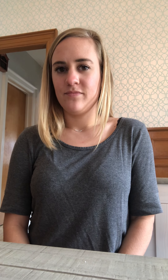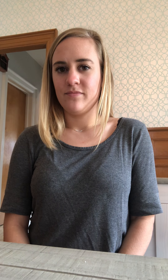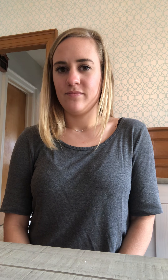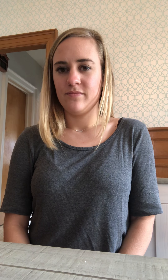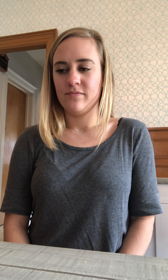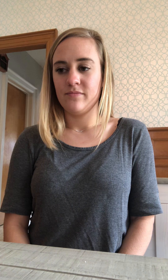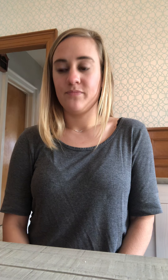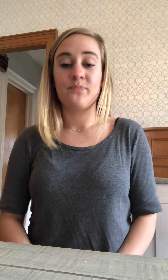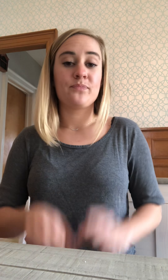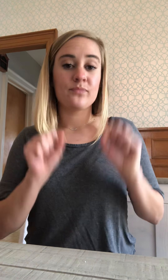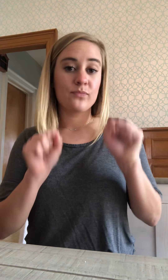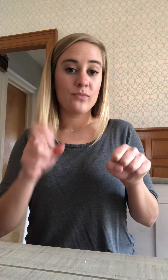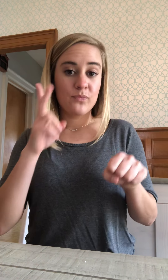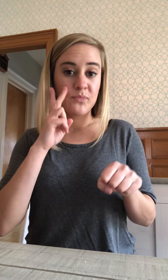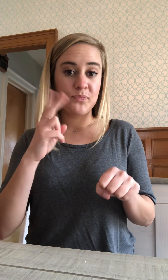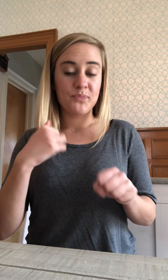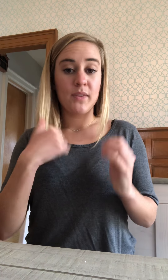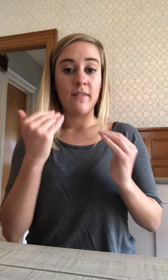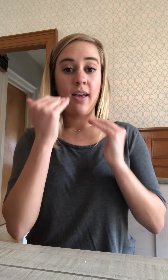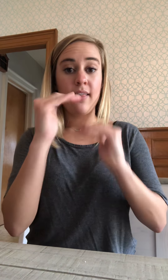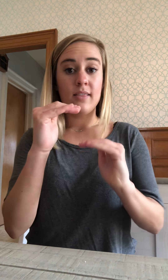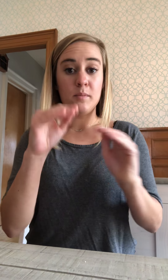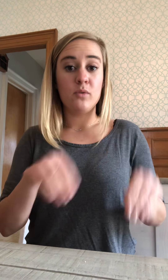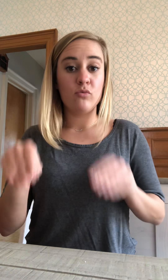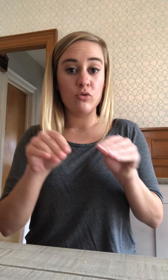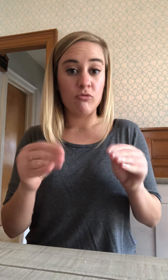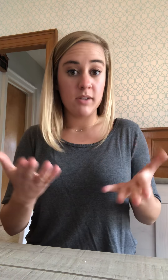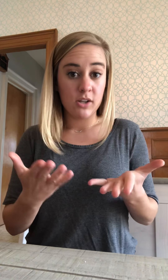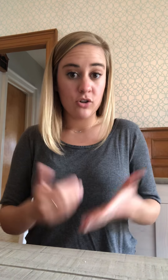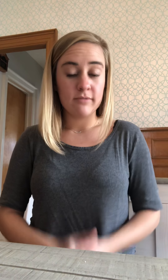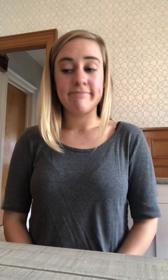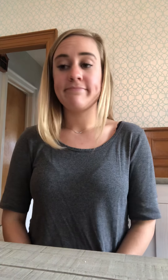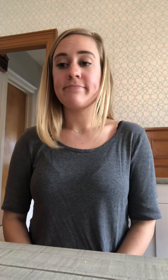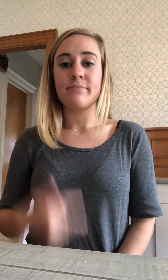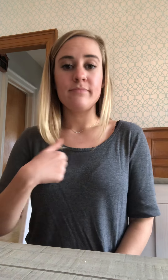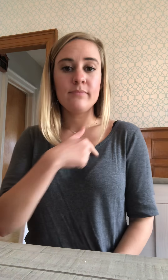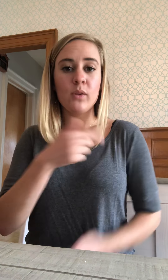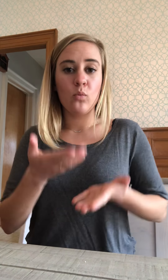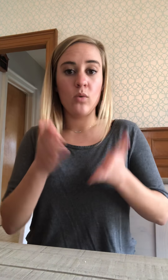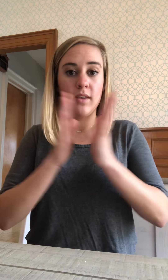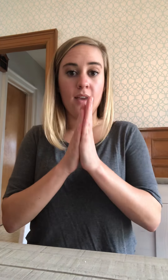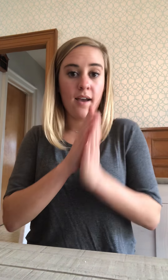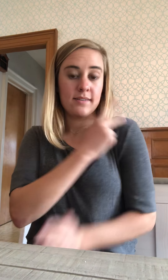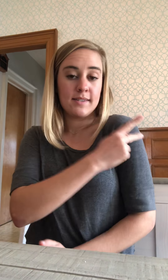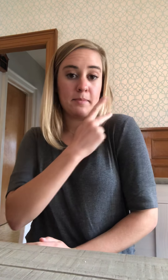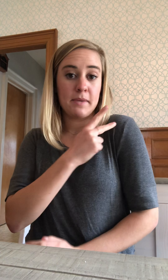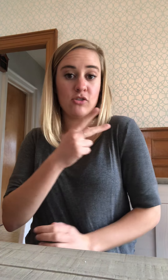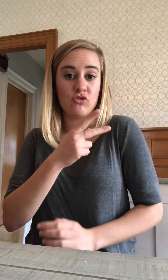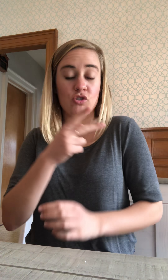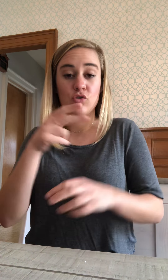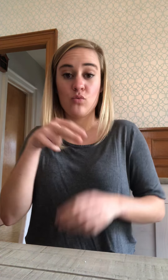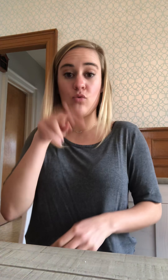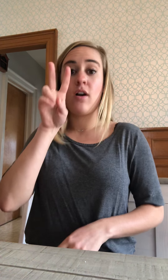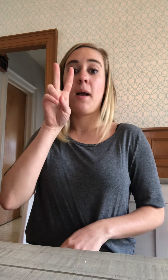You can see that there's restricted movement here. We're asking the patient to look up. His left eye goes up, his right eye does